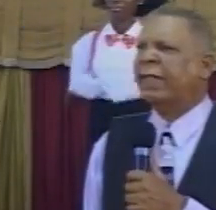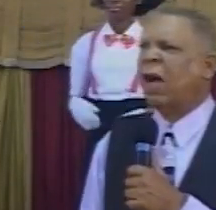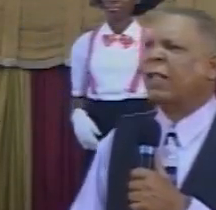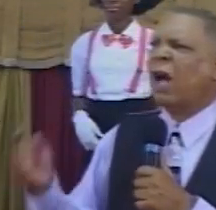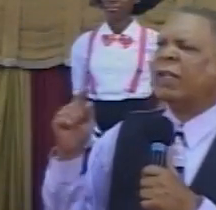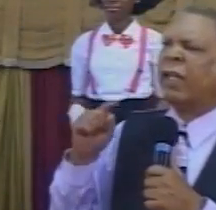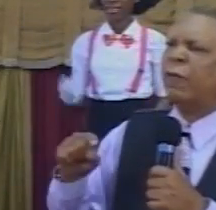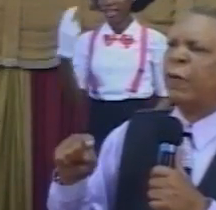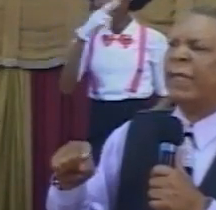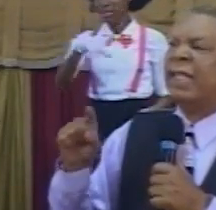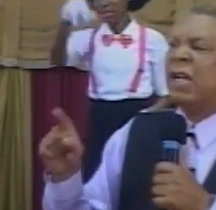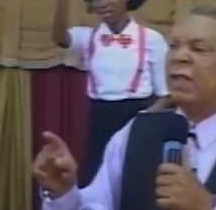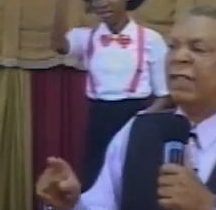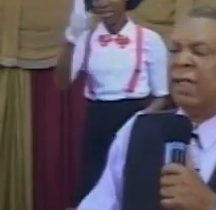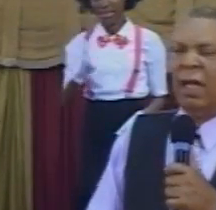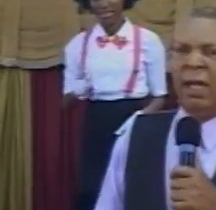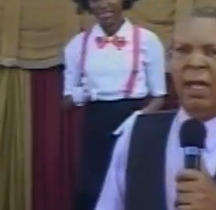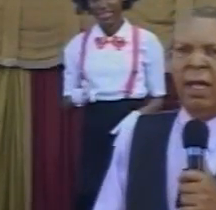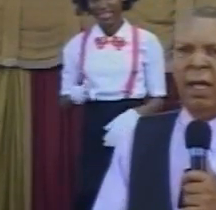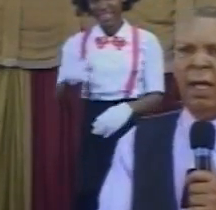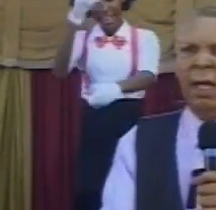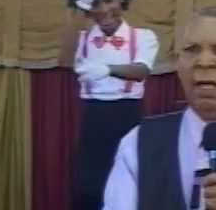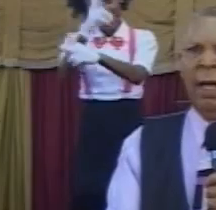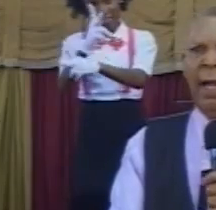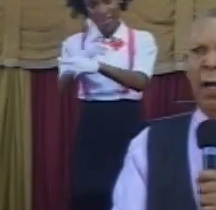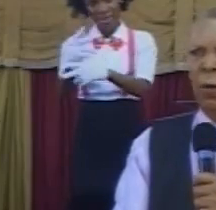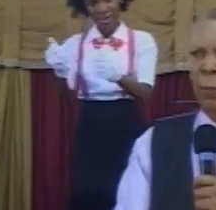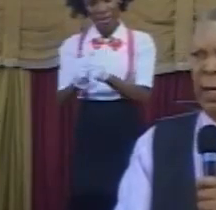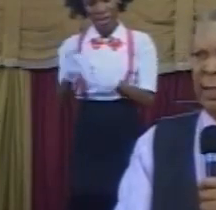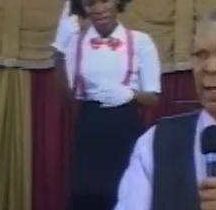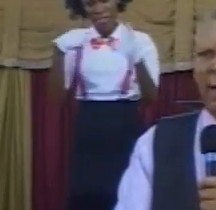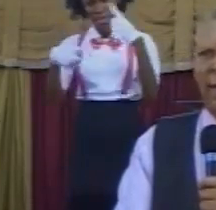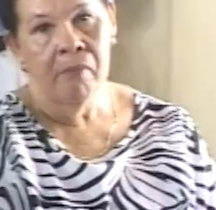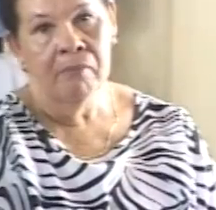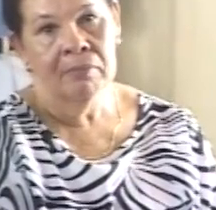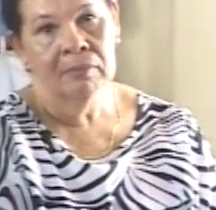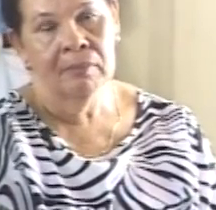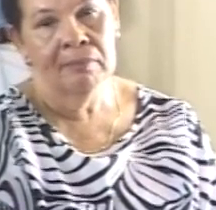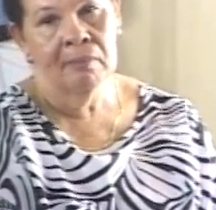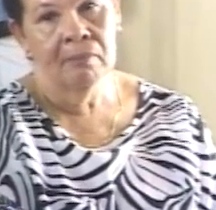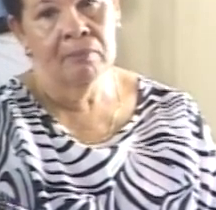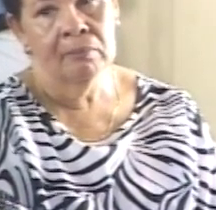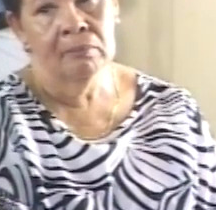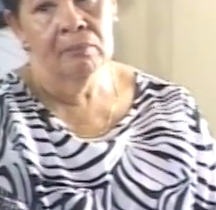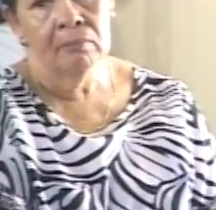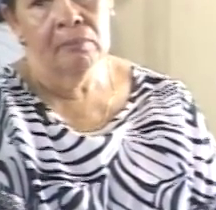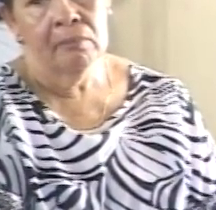He sought God carefully with tears and loud prayers. And God said, no, you're out.